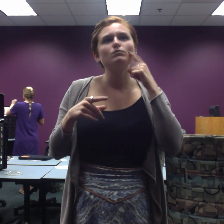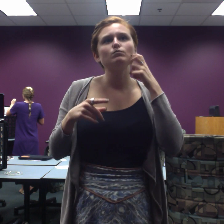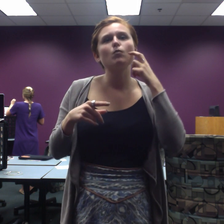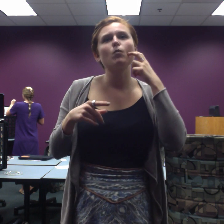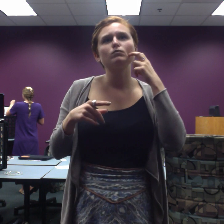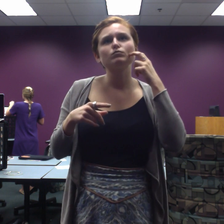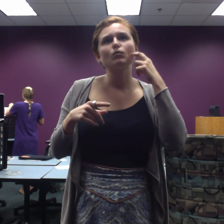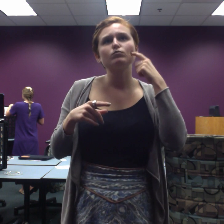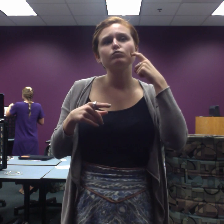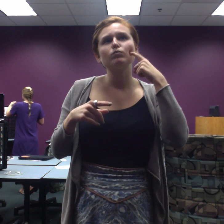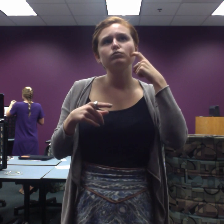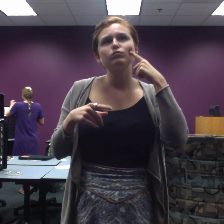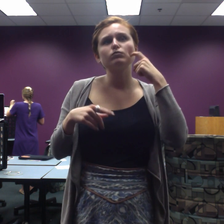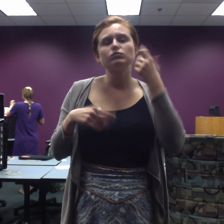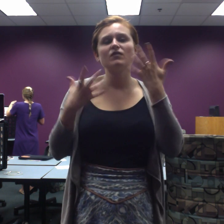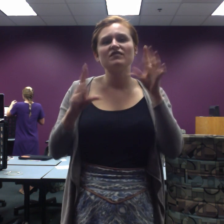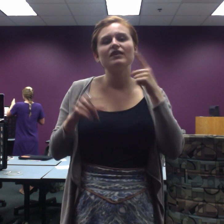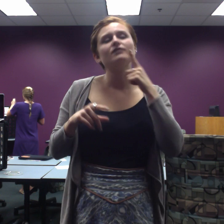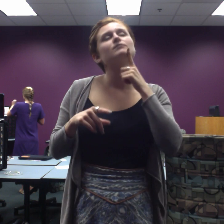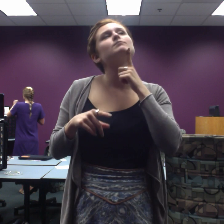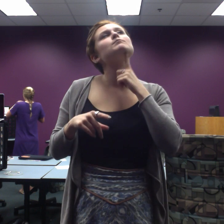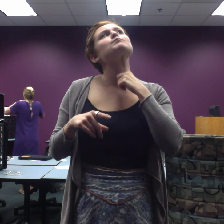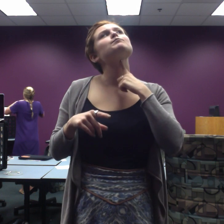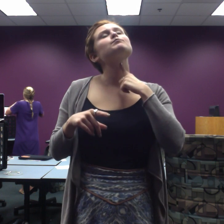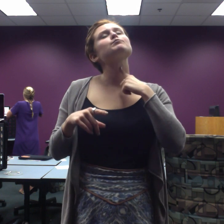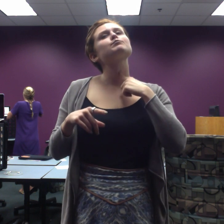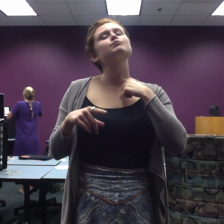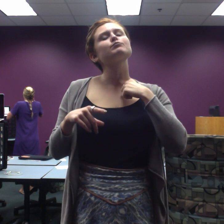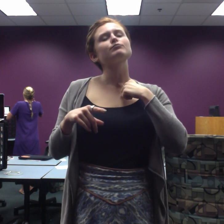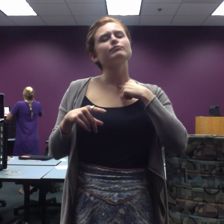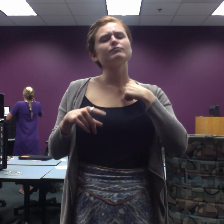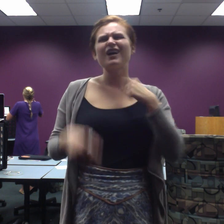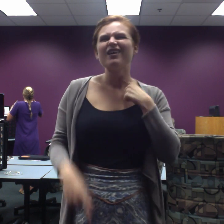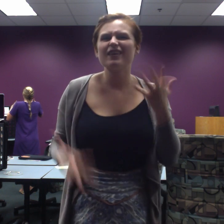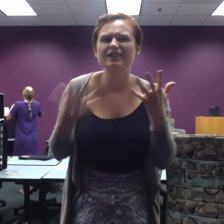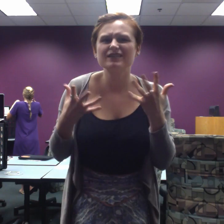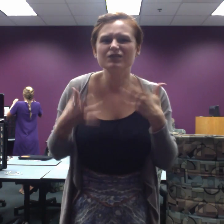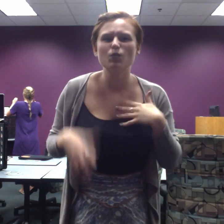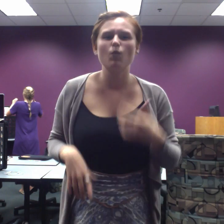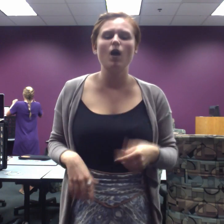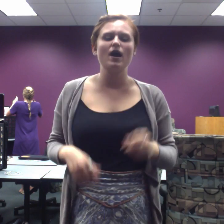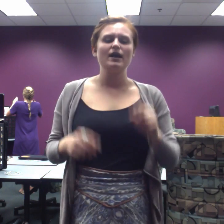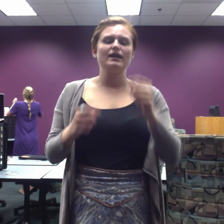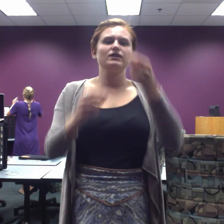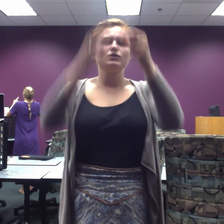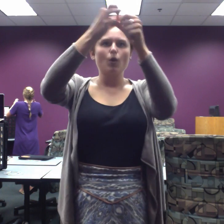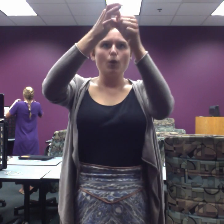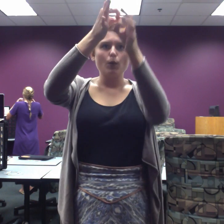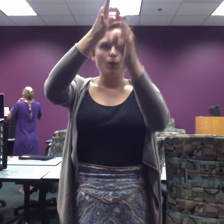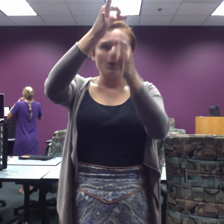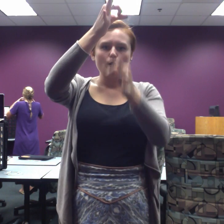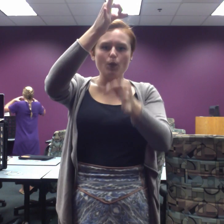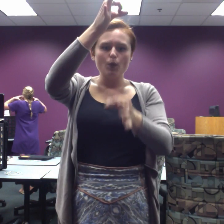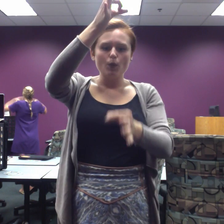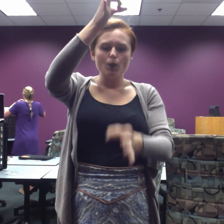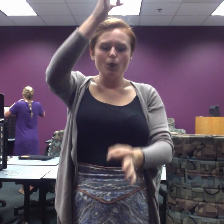long tube that's surrounded by muscle, and that the muscle pushes the food down into your stomach, which